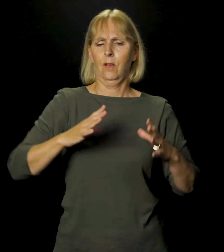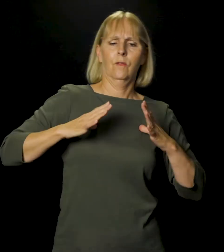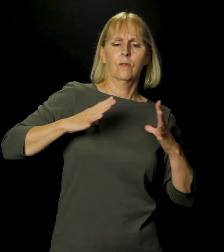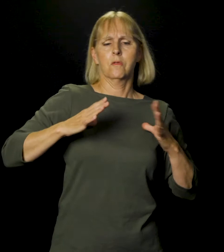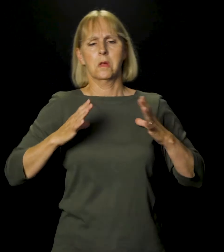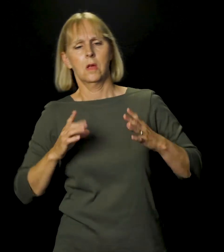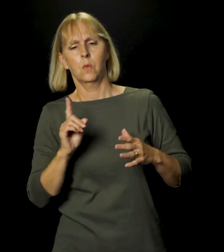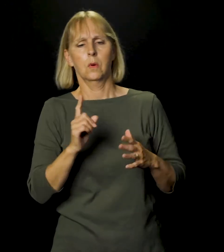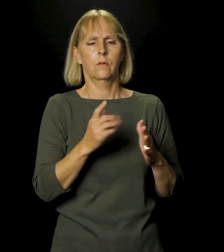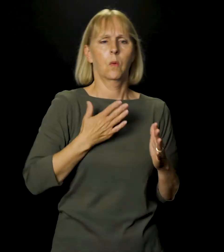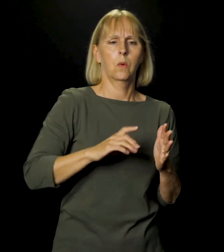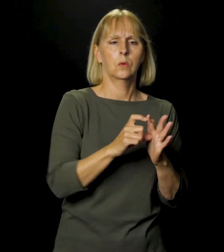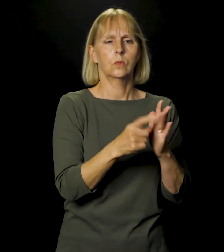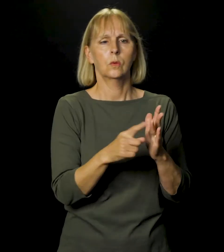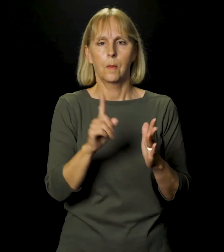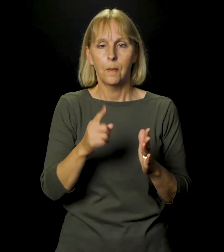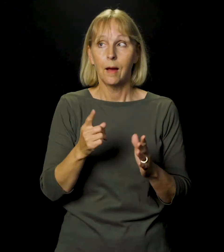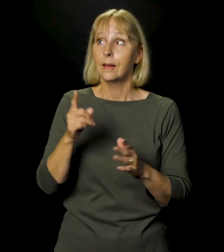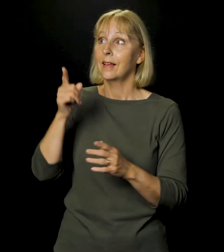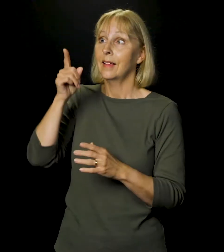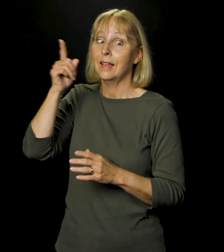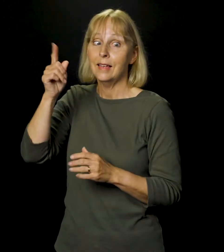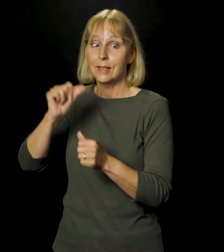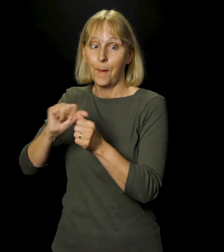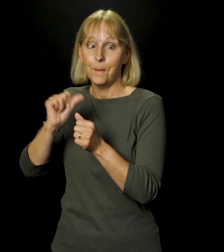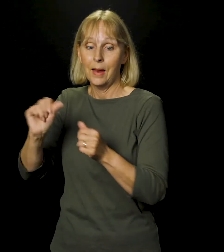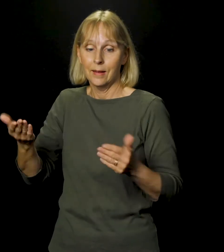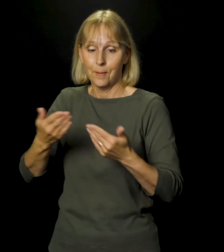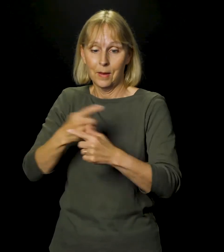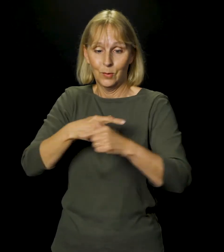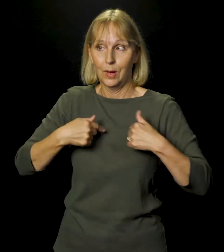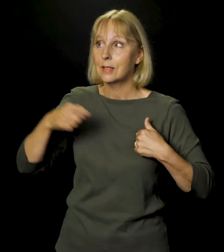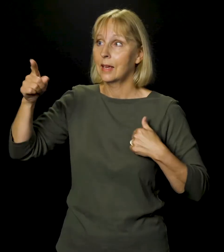at leading our lives is in charge, and it's no longer us.